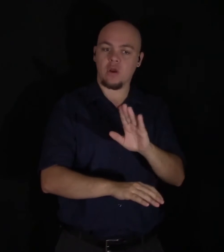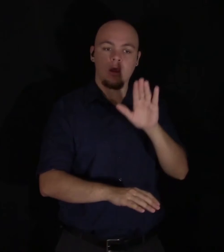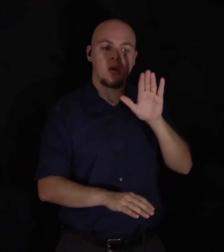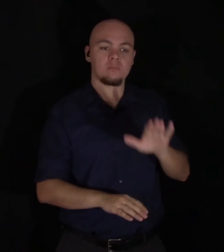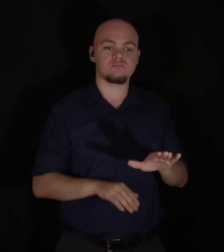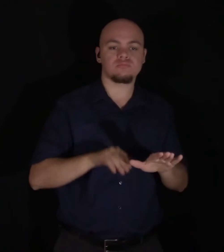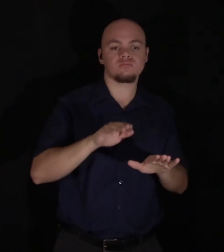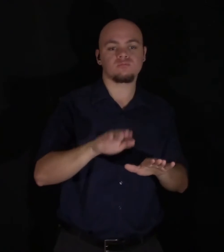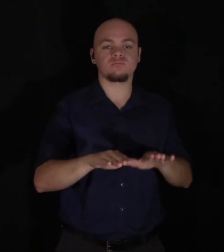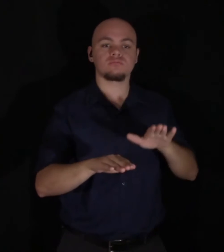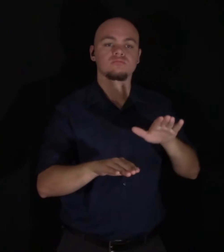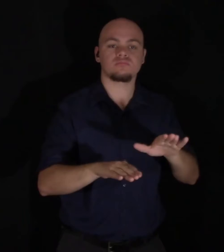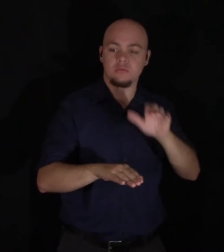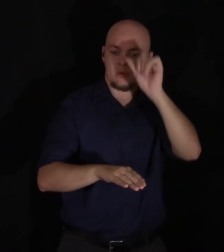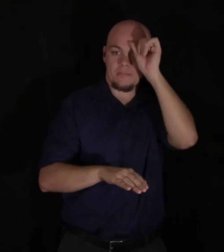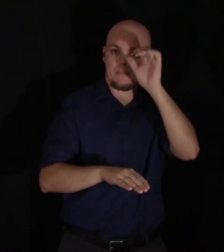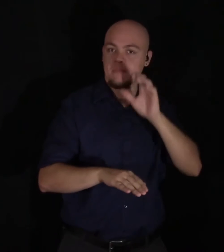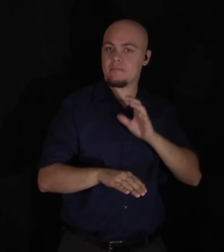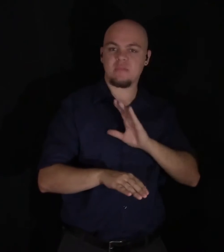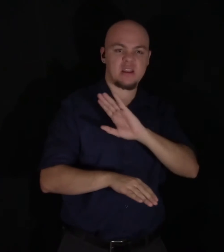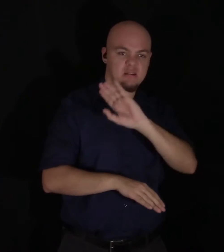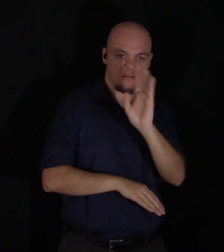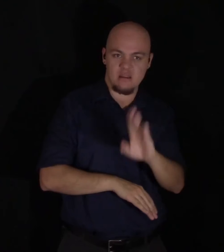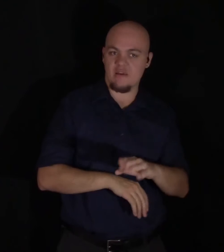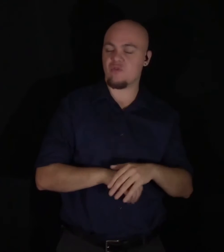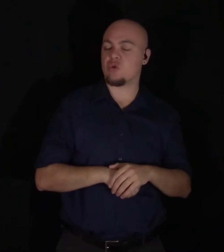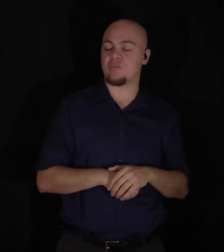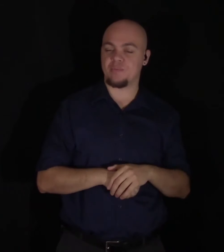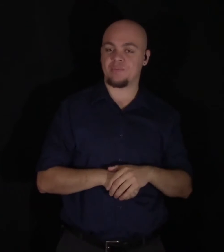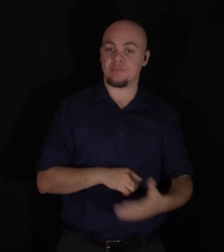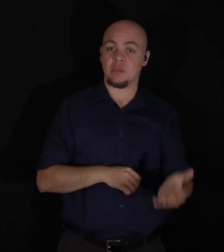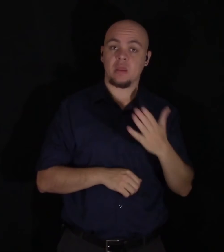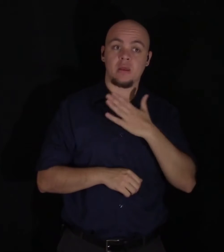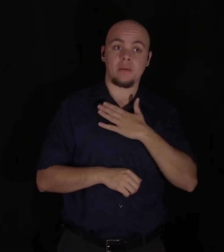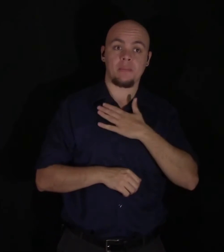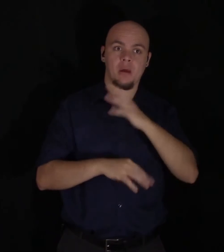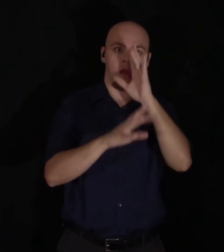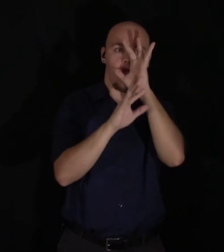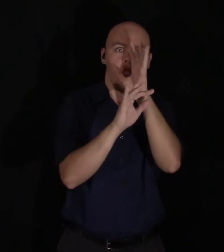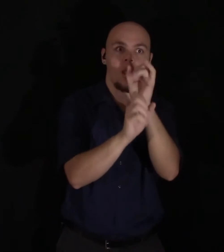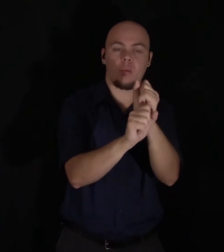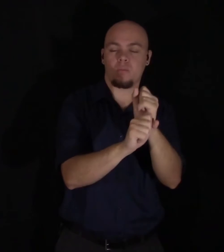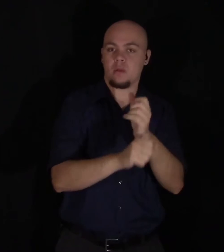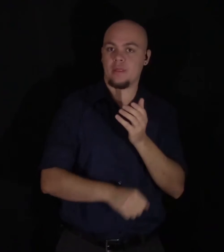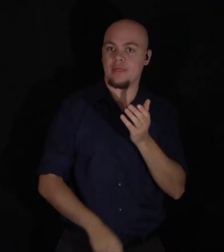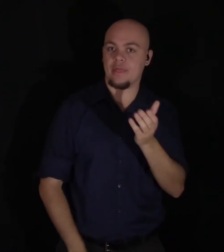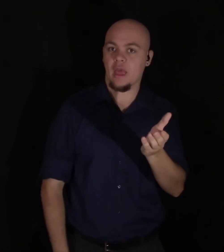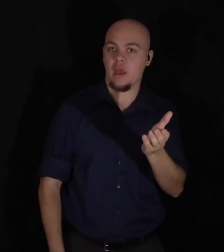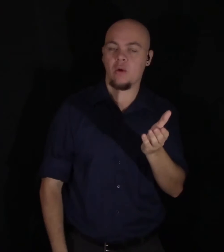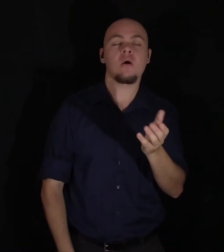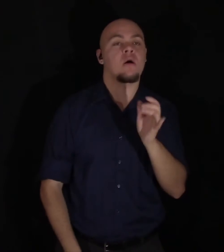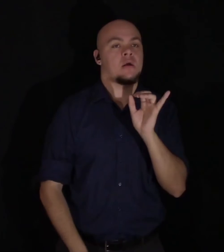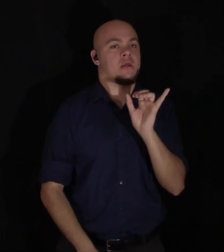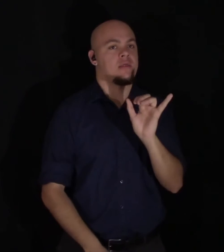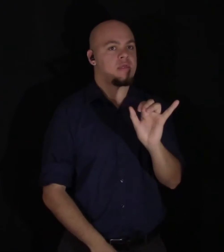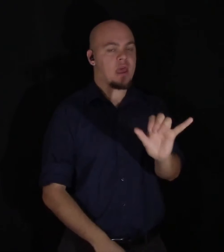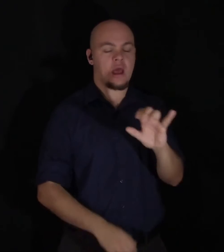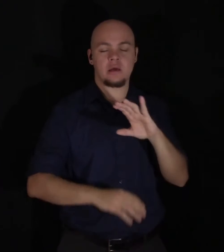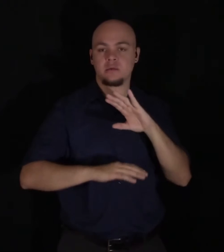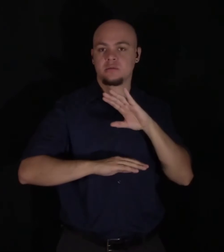of man. There are my enticements, and they are sufficient to conquer all